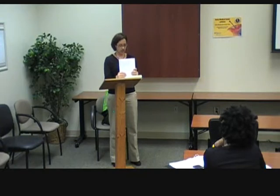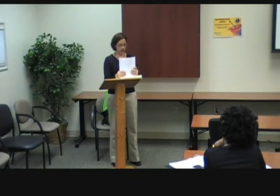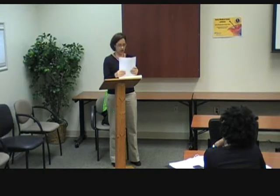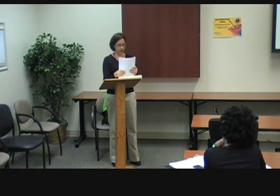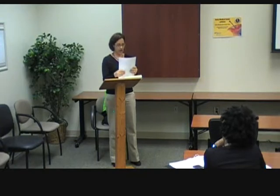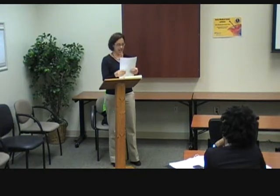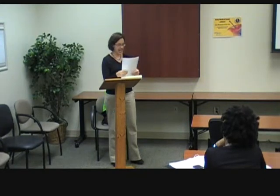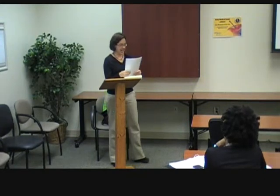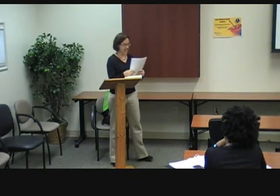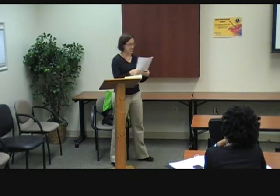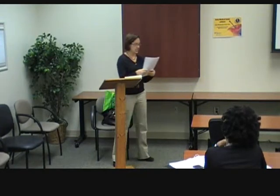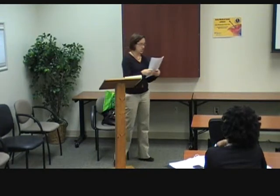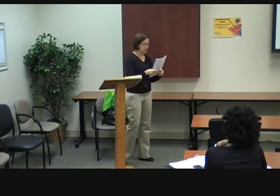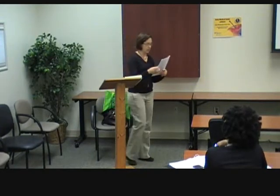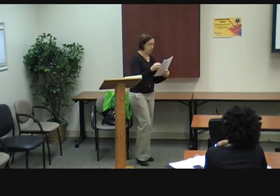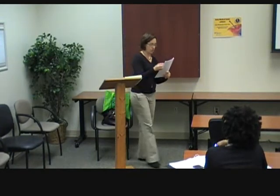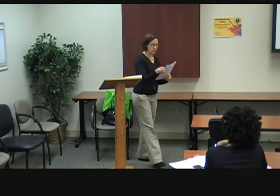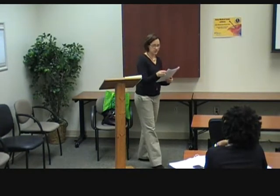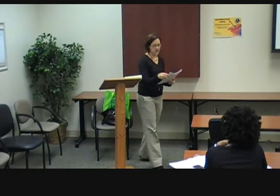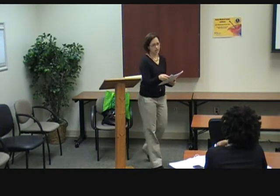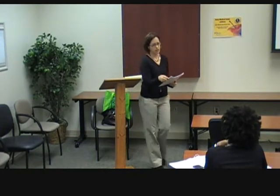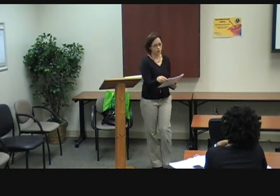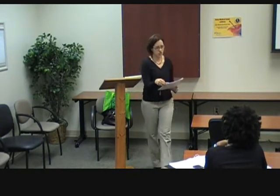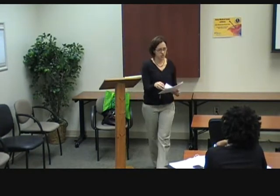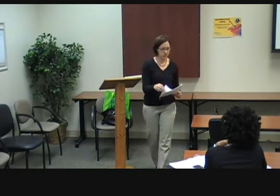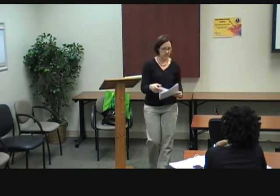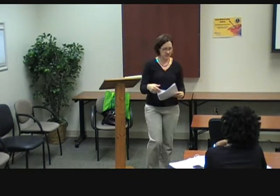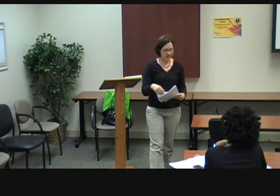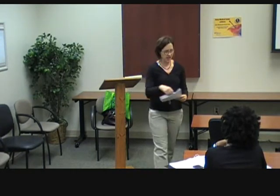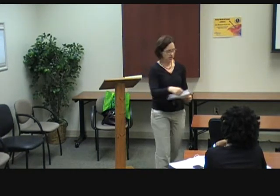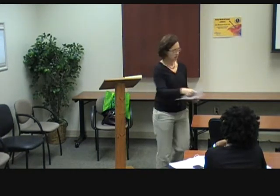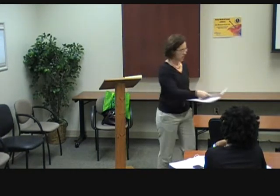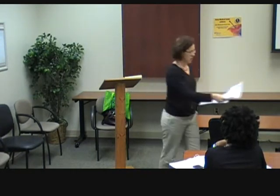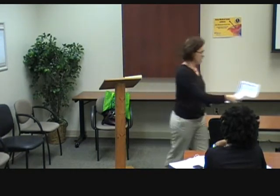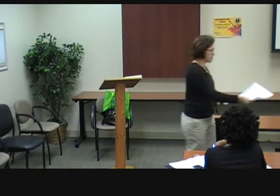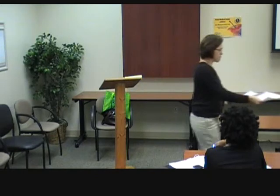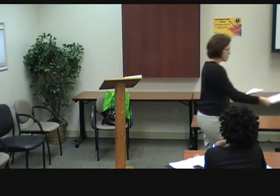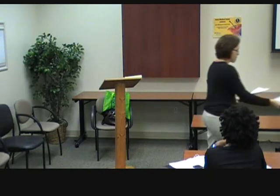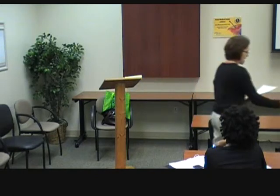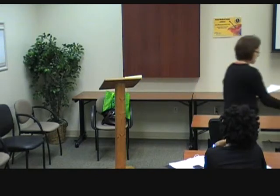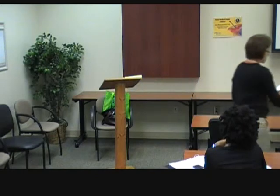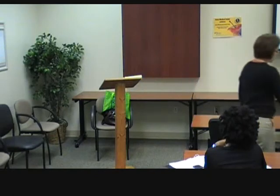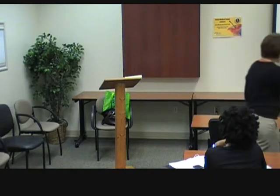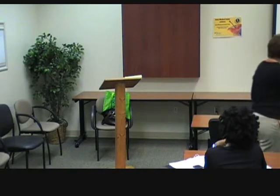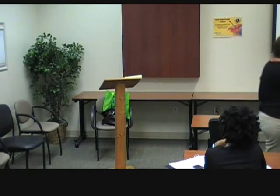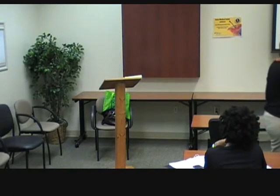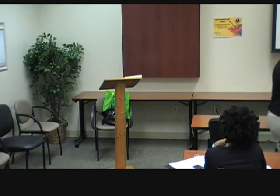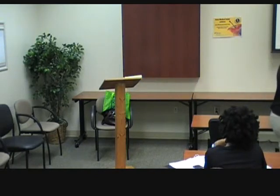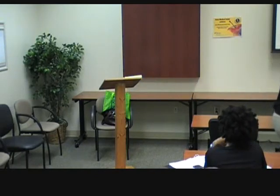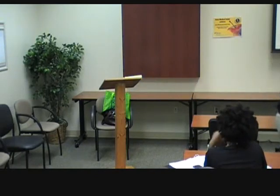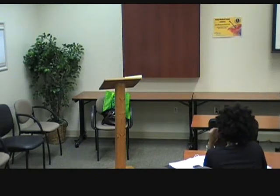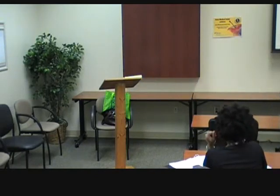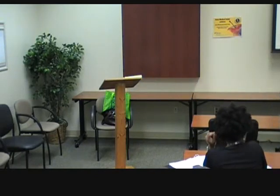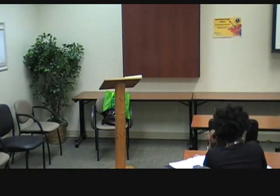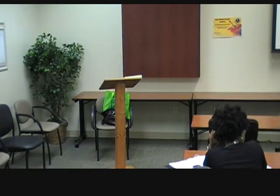to talk about hand-shaped orders. We've talked about most of those things in that packet. But you see,